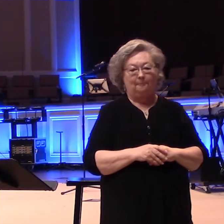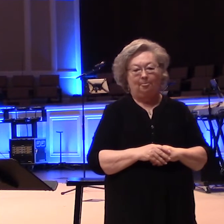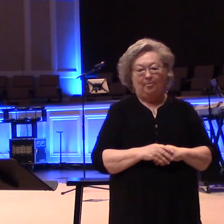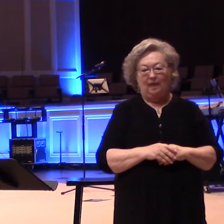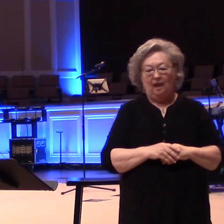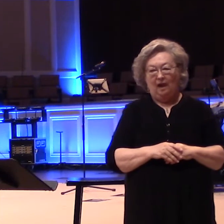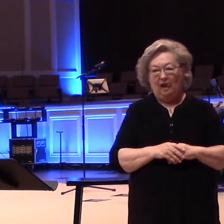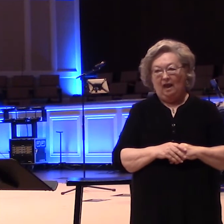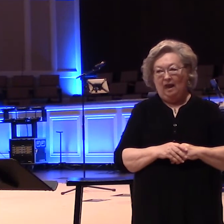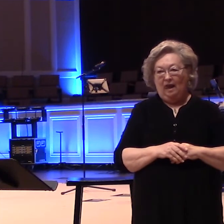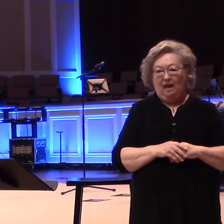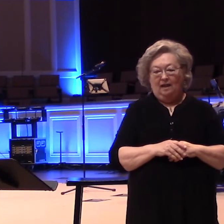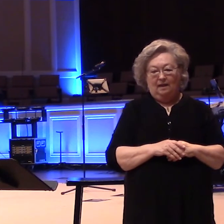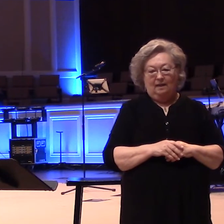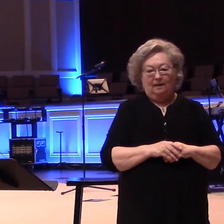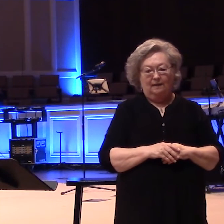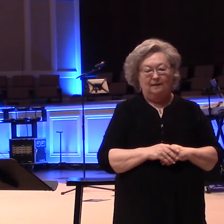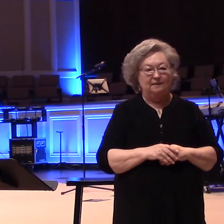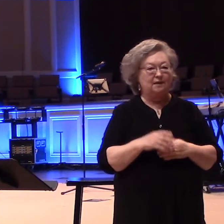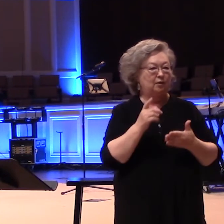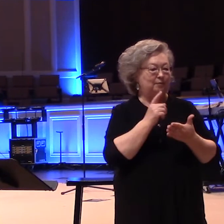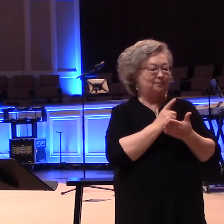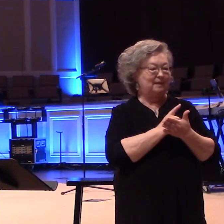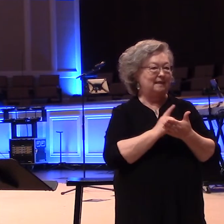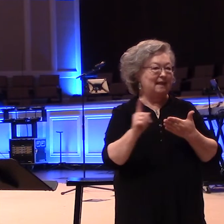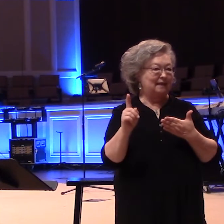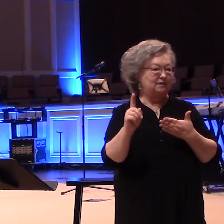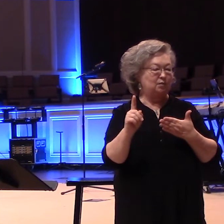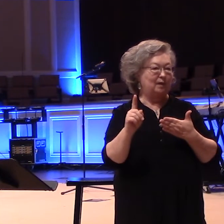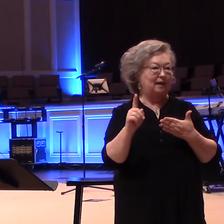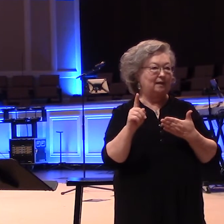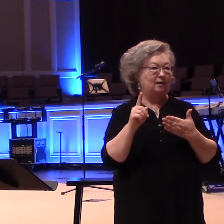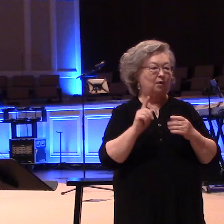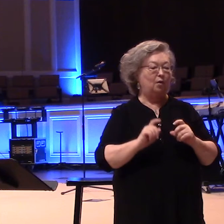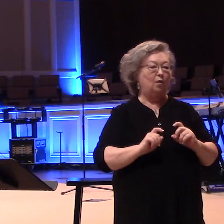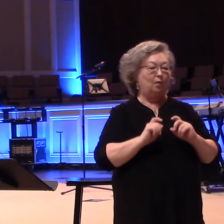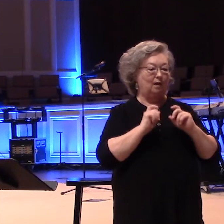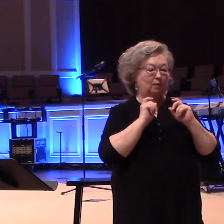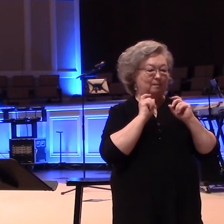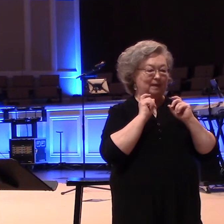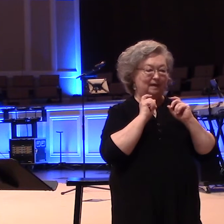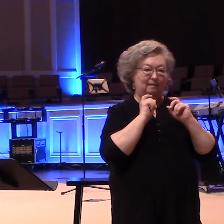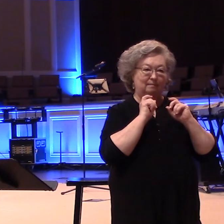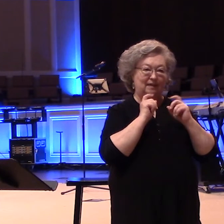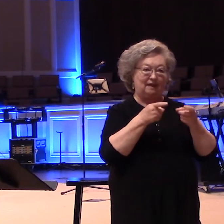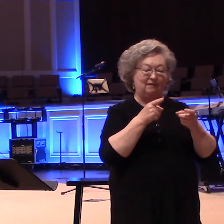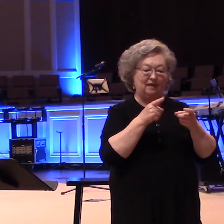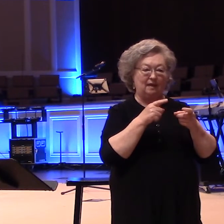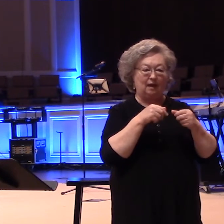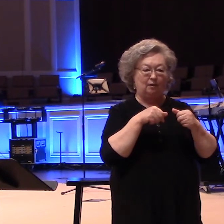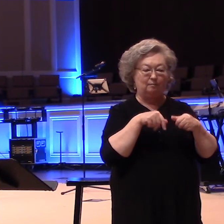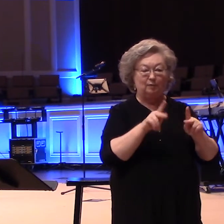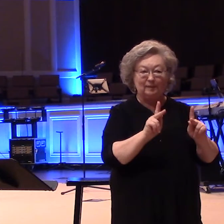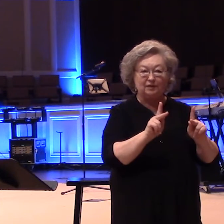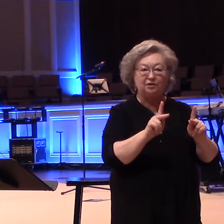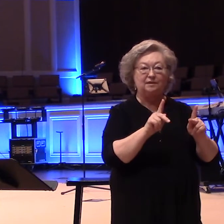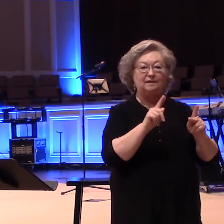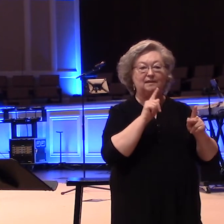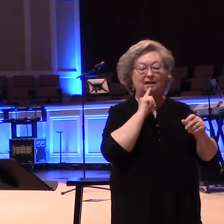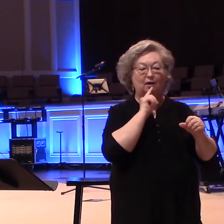missions for Lottie Moon, is that we have this thrilling privilege of joining God and bringing the gospel to the